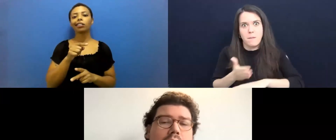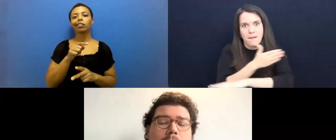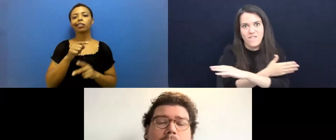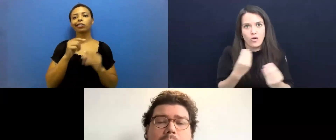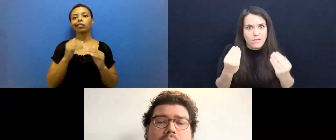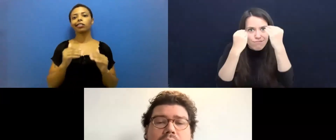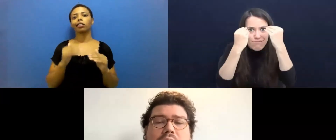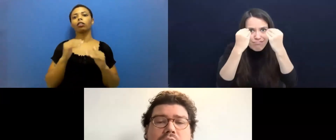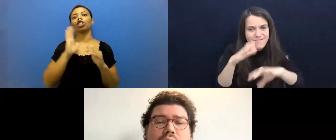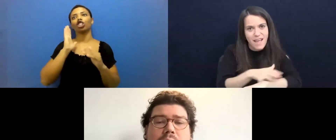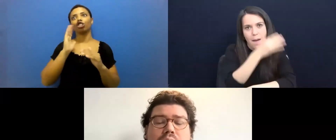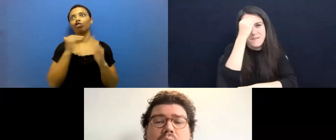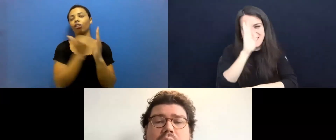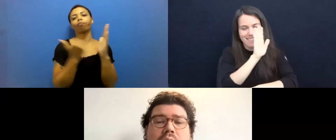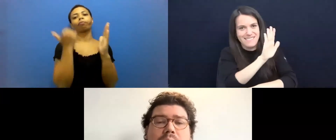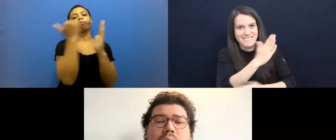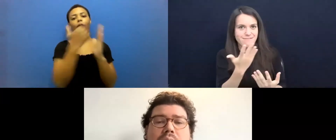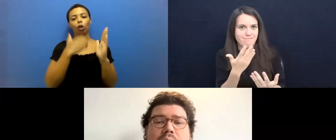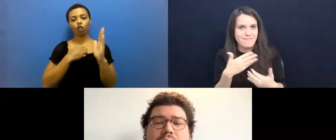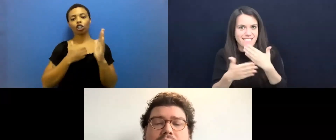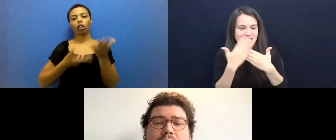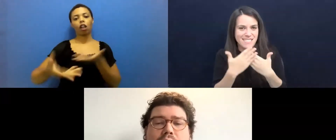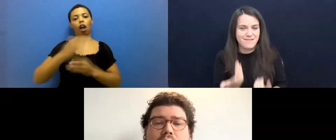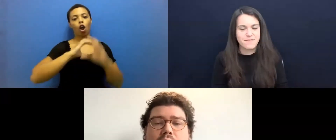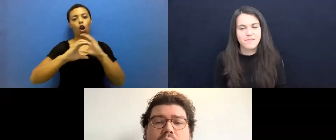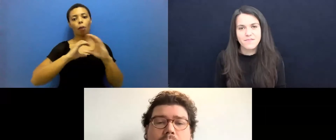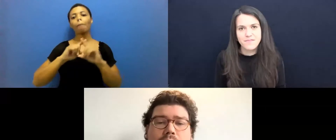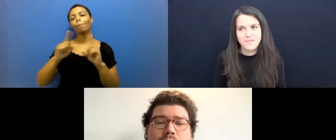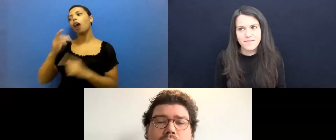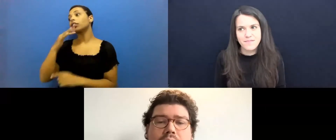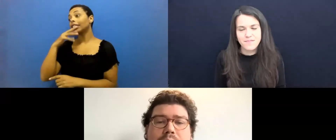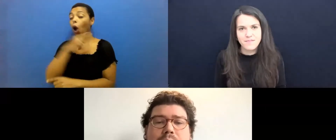example, it's easier for them to learn. But as I said before,